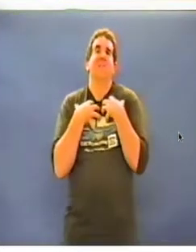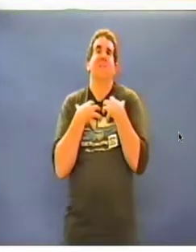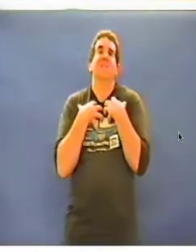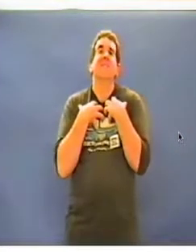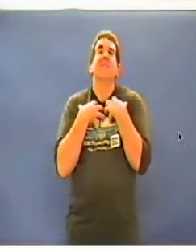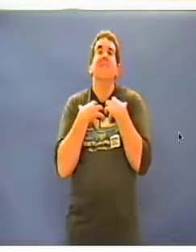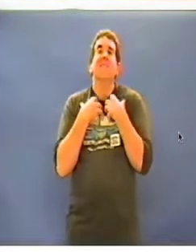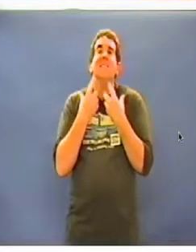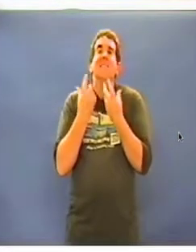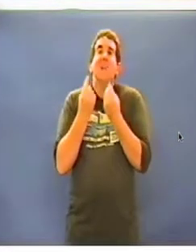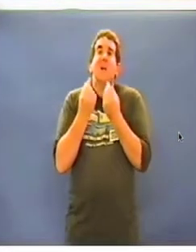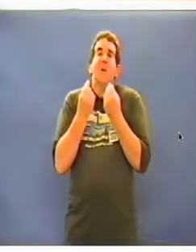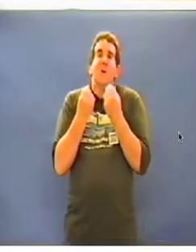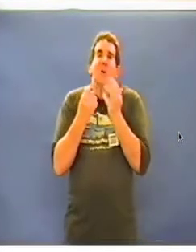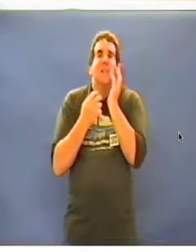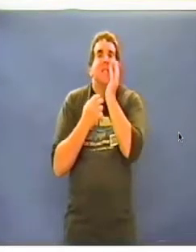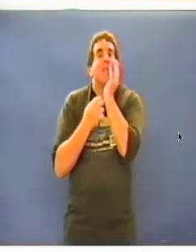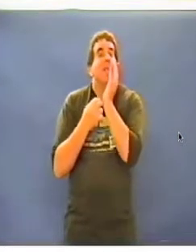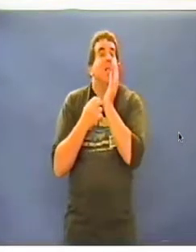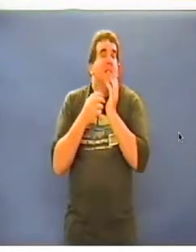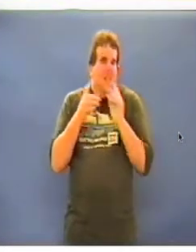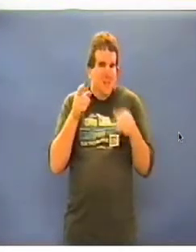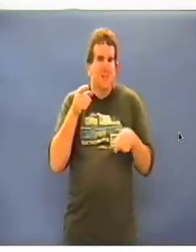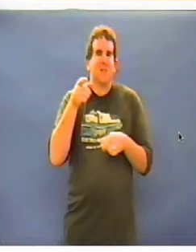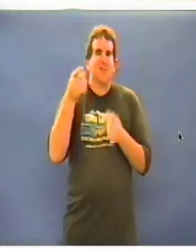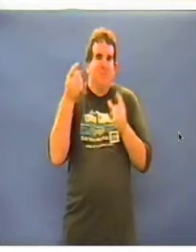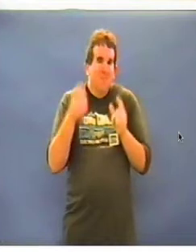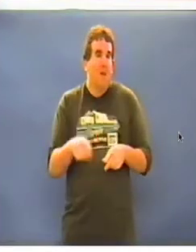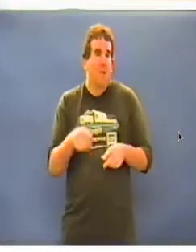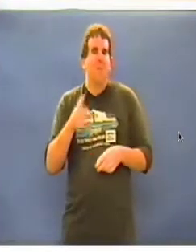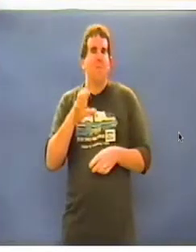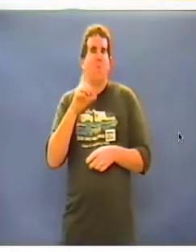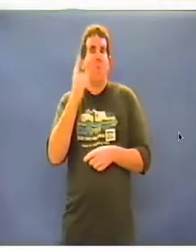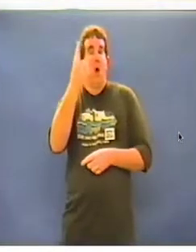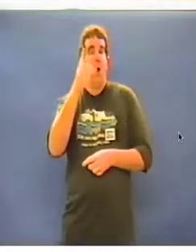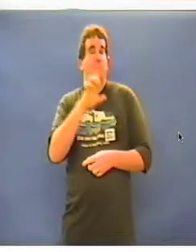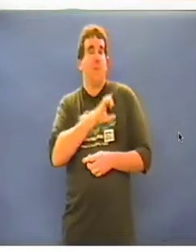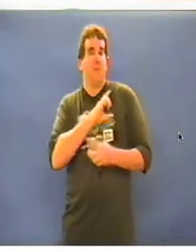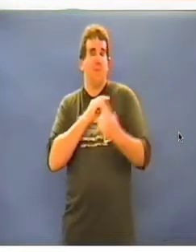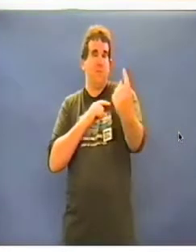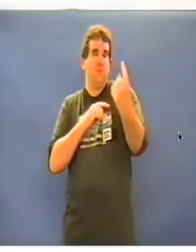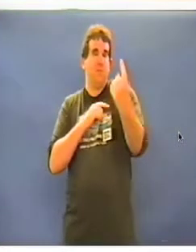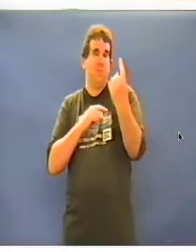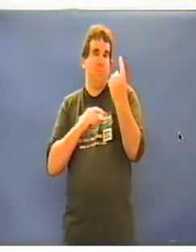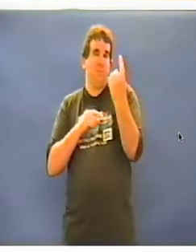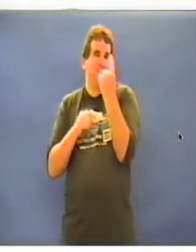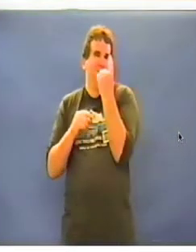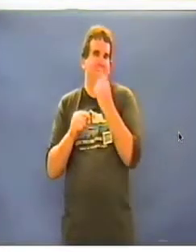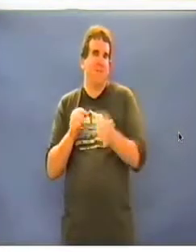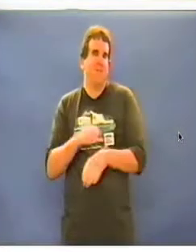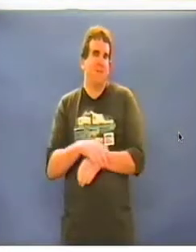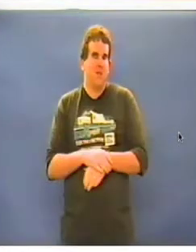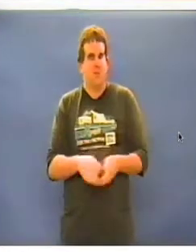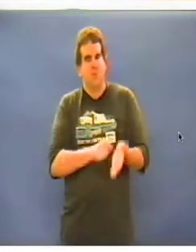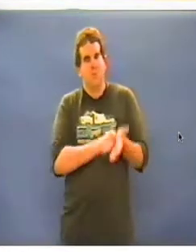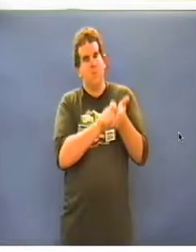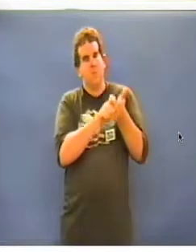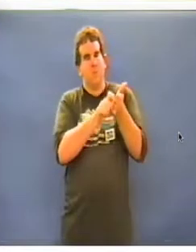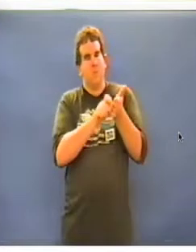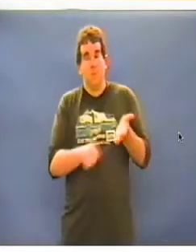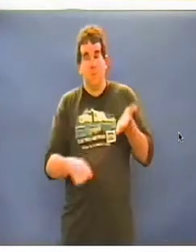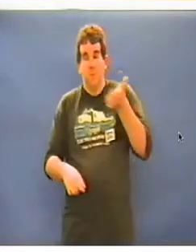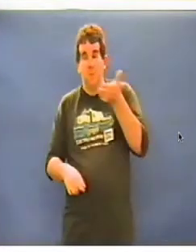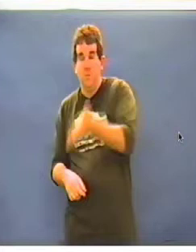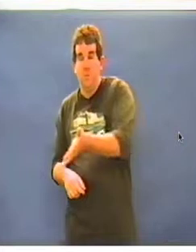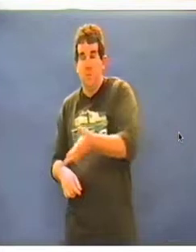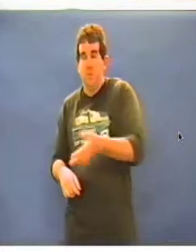after a while, I pull over, and I'm thinking, oh no, this is just great. I'm getting pulled over,